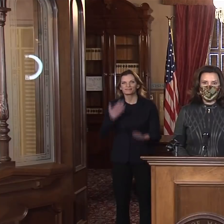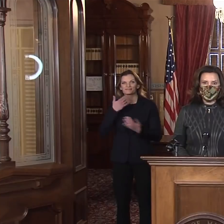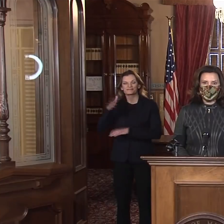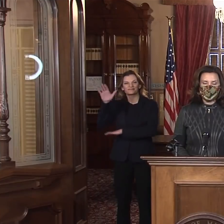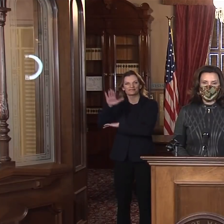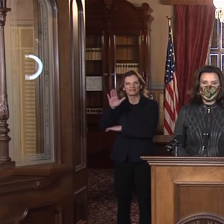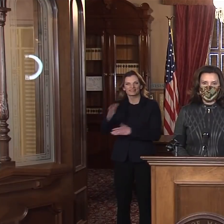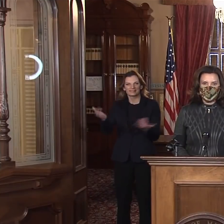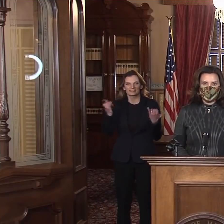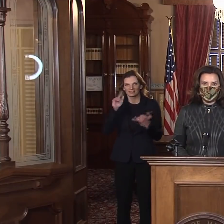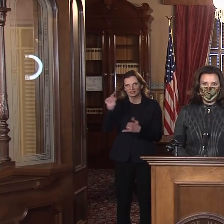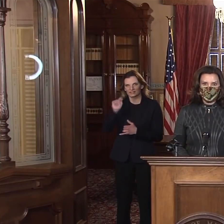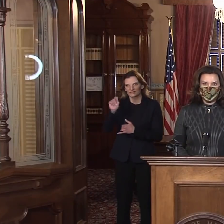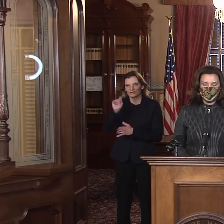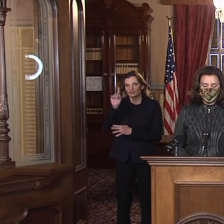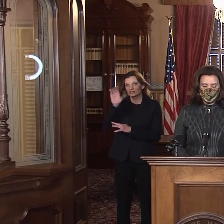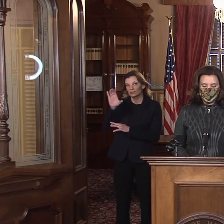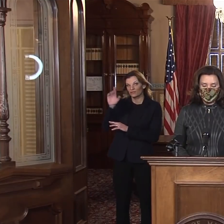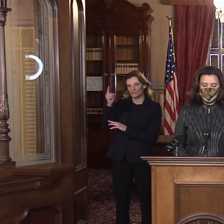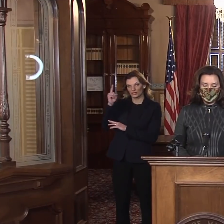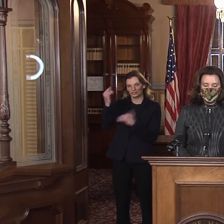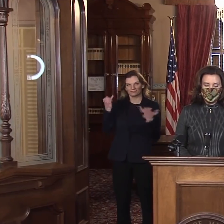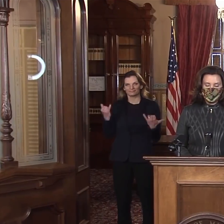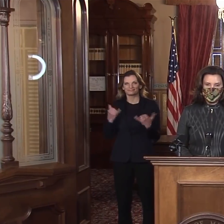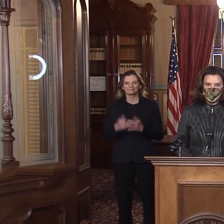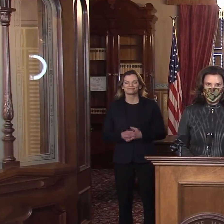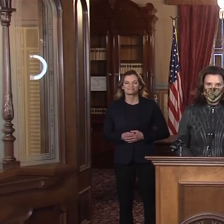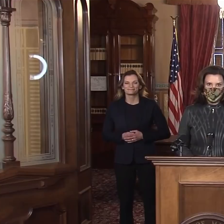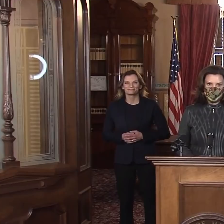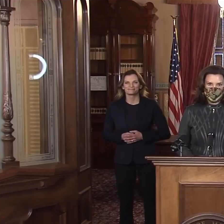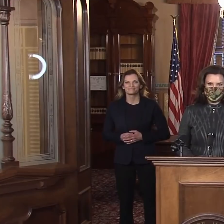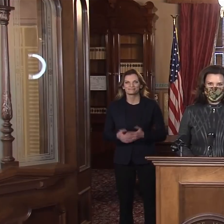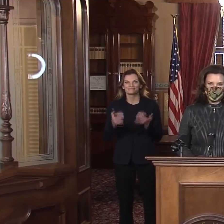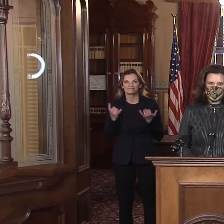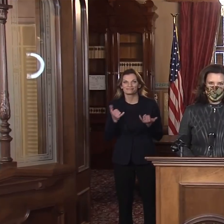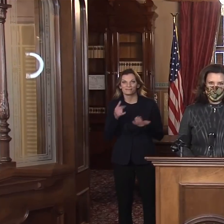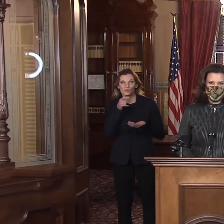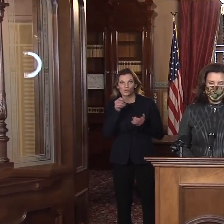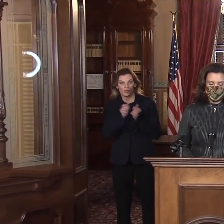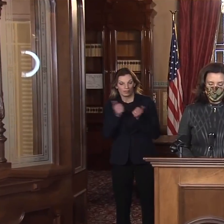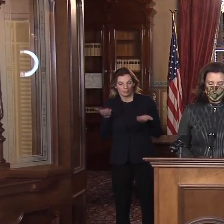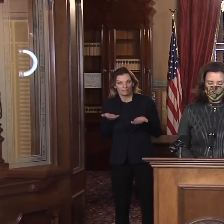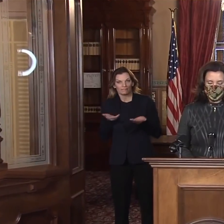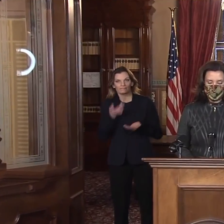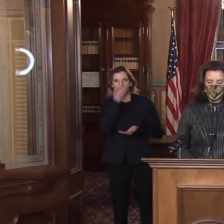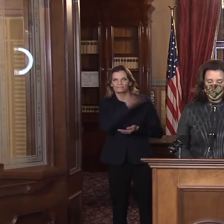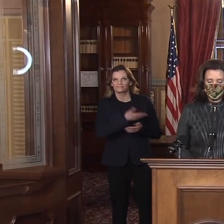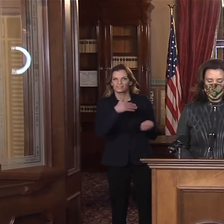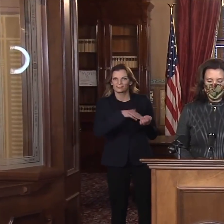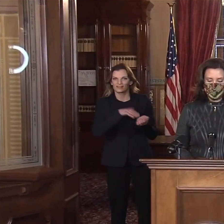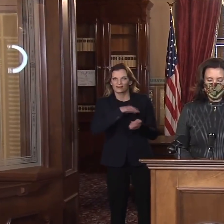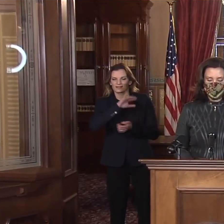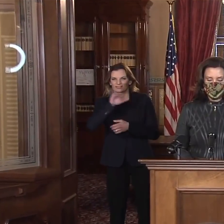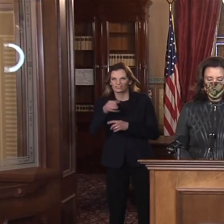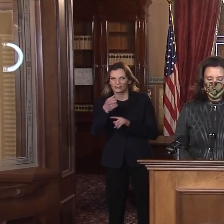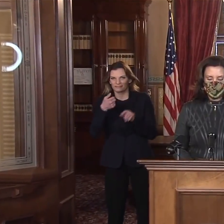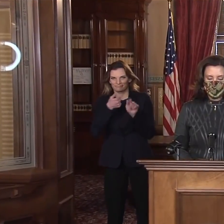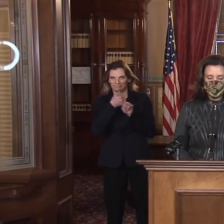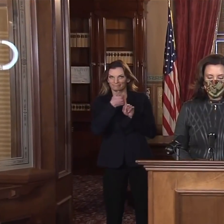afternoon. Today is Tuesday, December 1st. I am joined today by Dr. Joni Caldoun, our chief medical